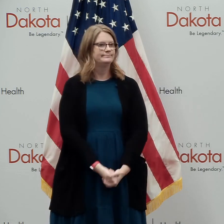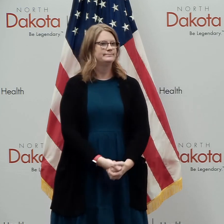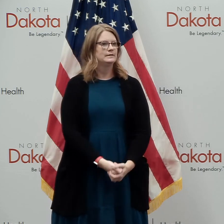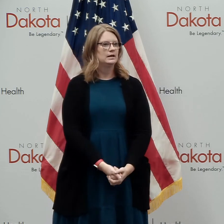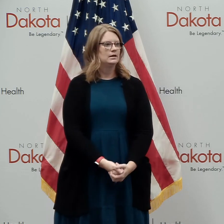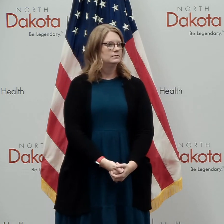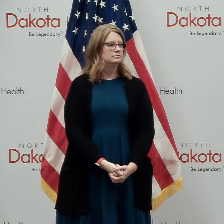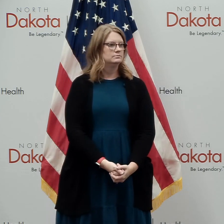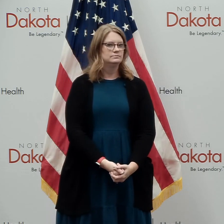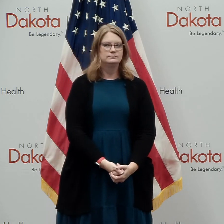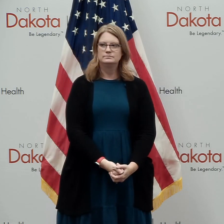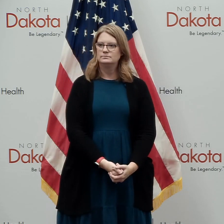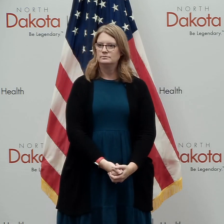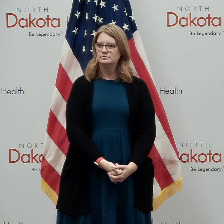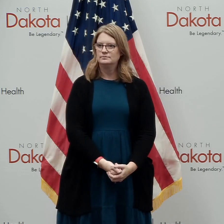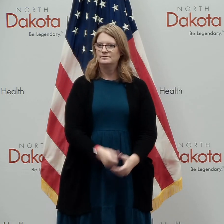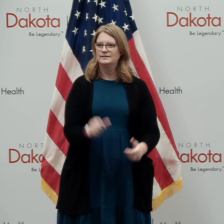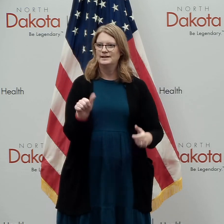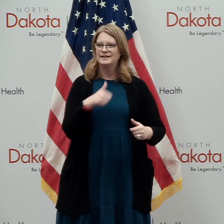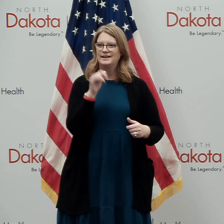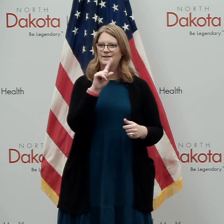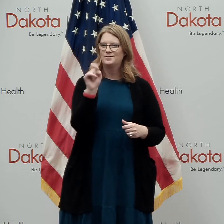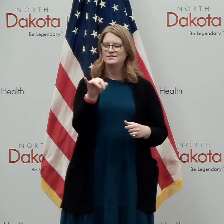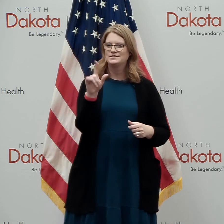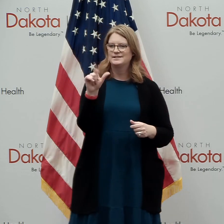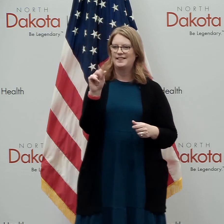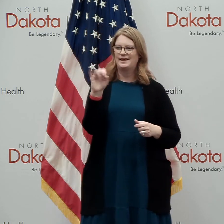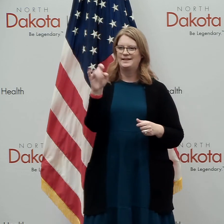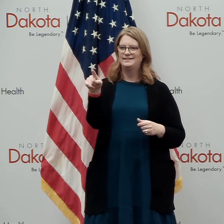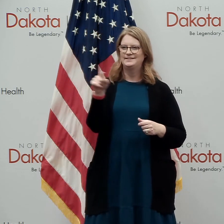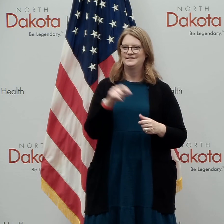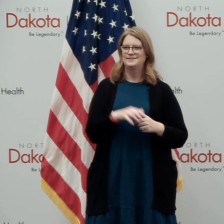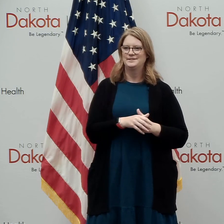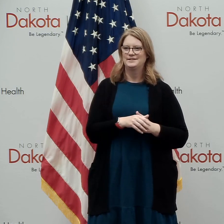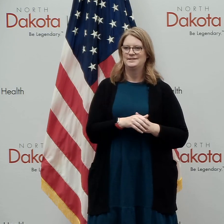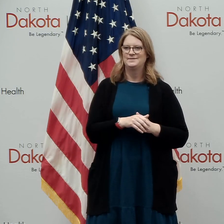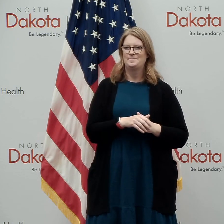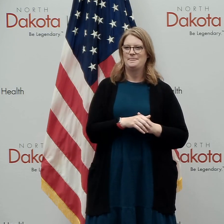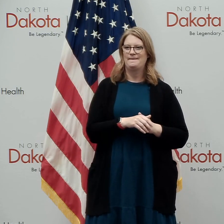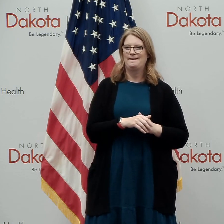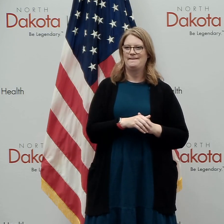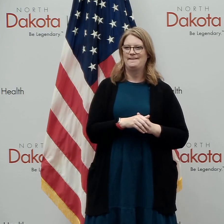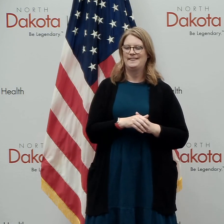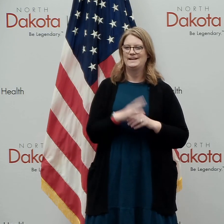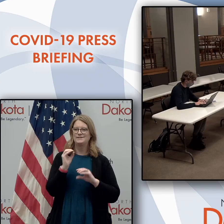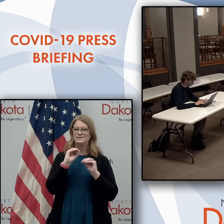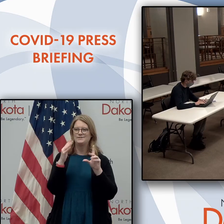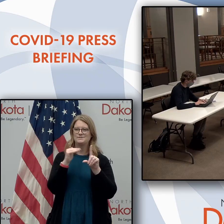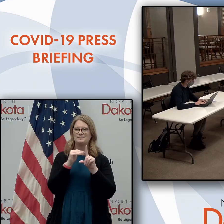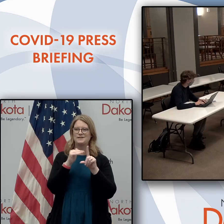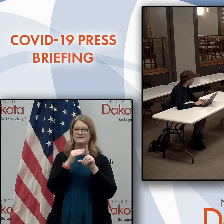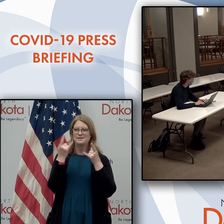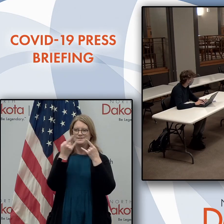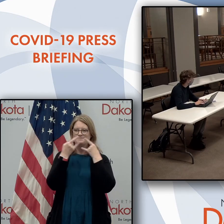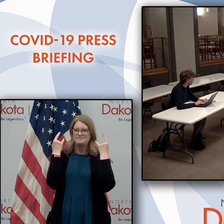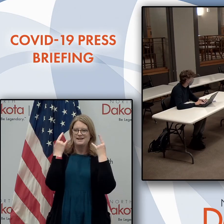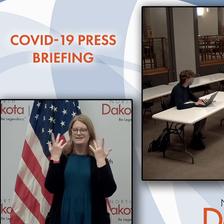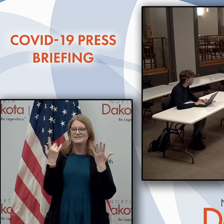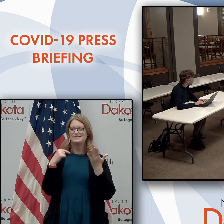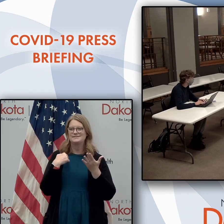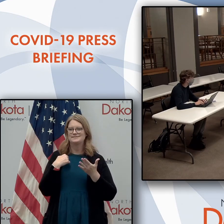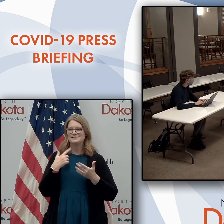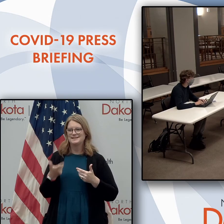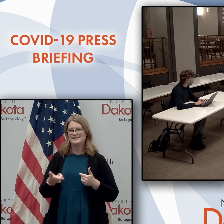Okay, other questions? Got Lane? Nobody's bugged you about masks, so I guess it's my turn this week.